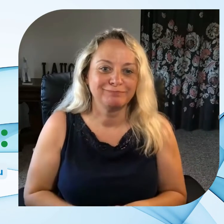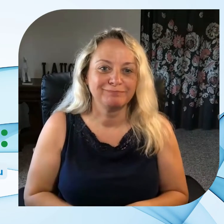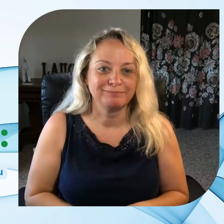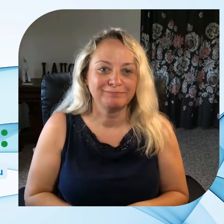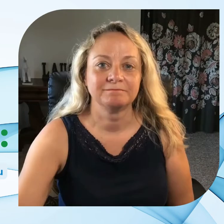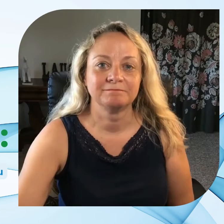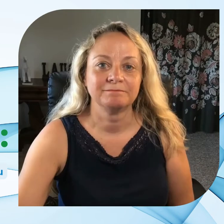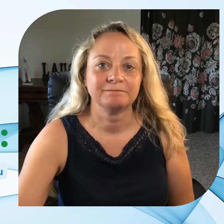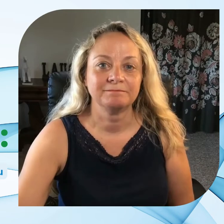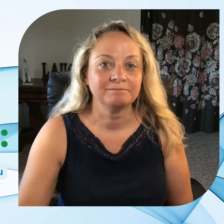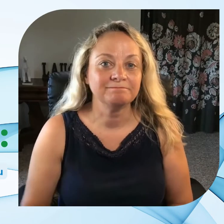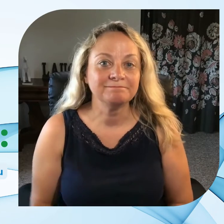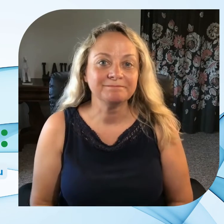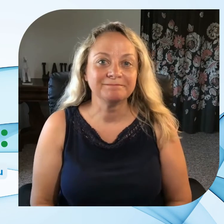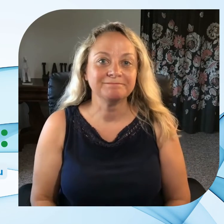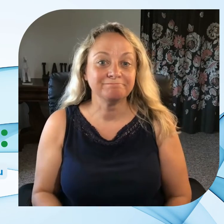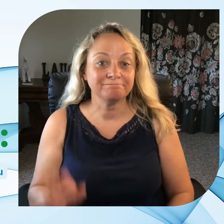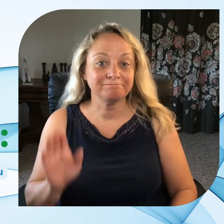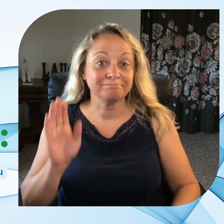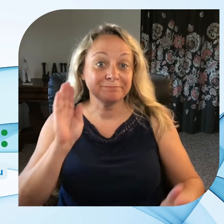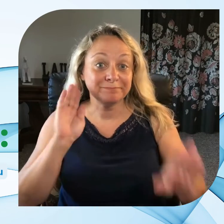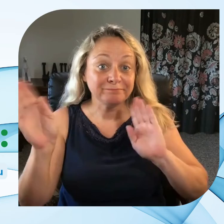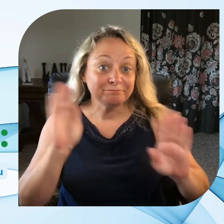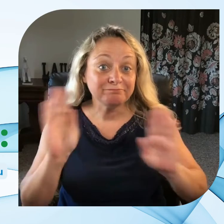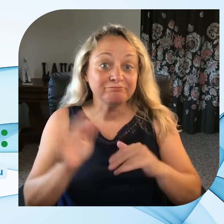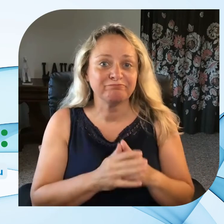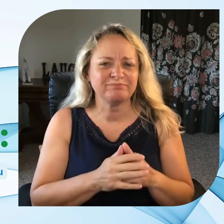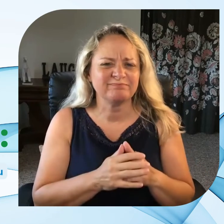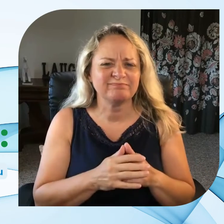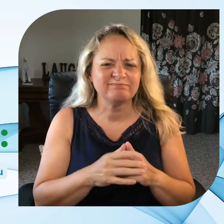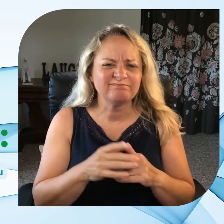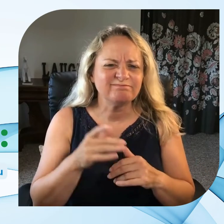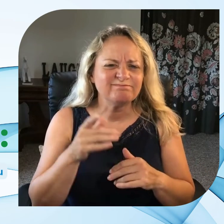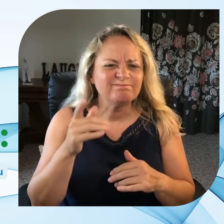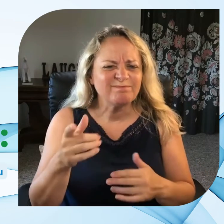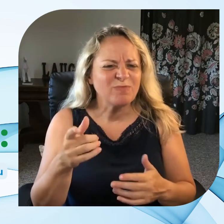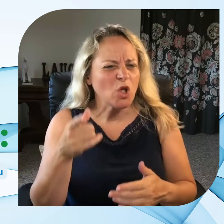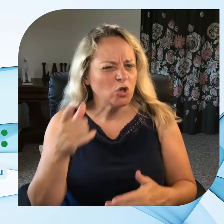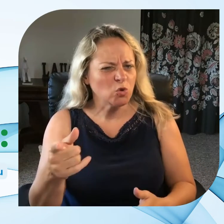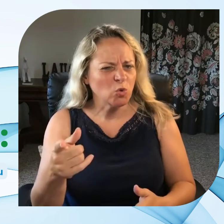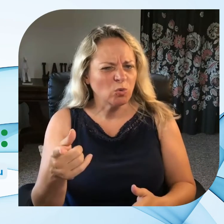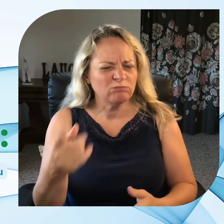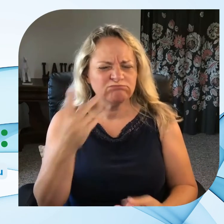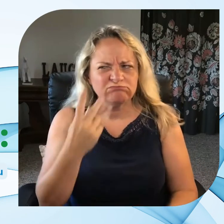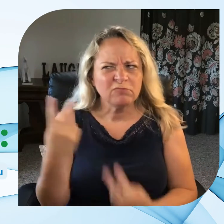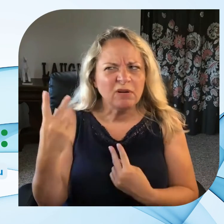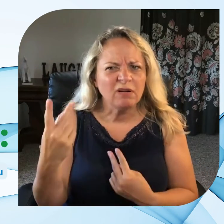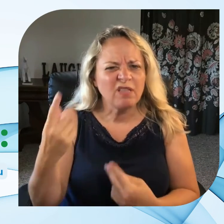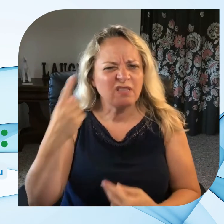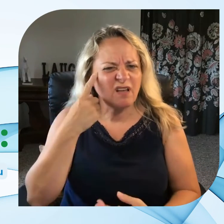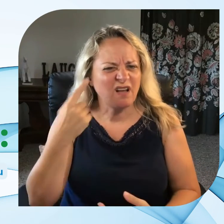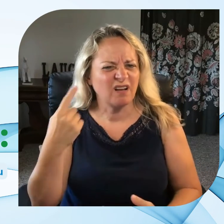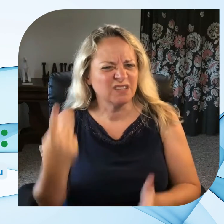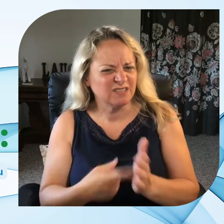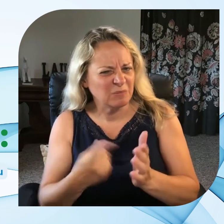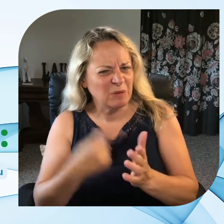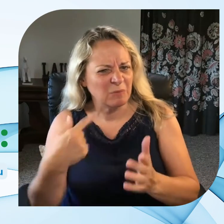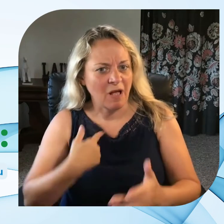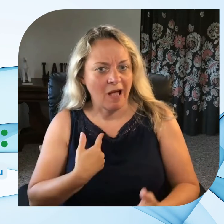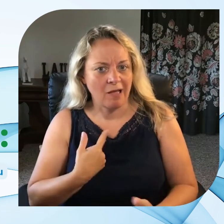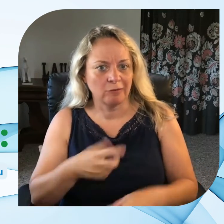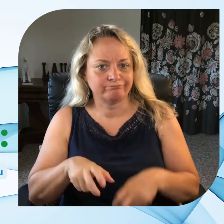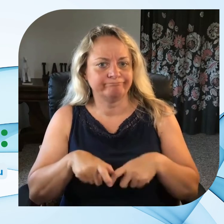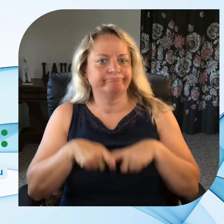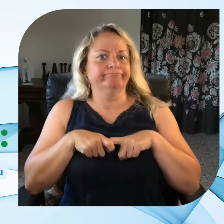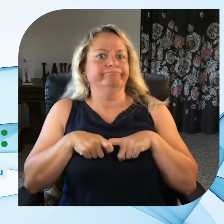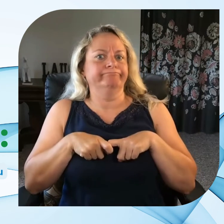Hook up with me, sit down and have a complimentary session, or sign up for my